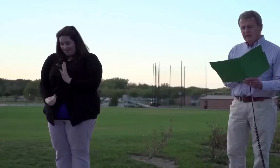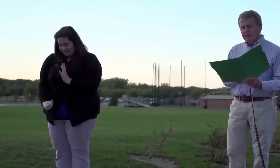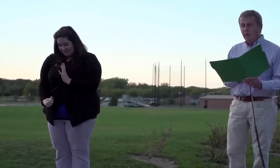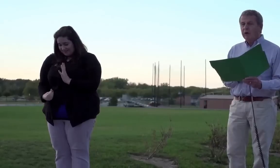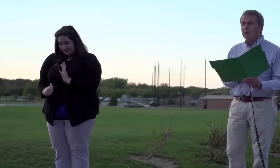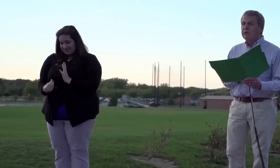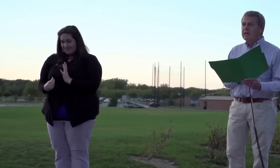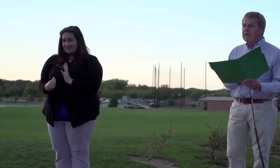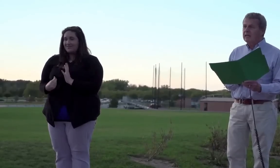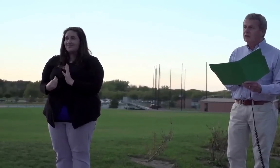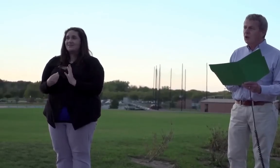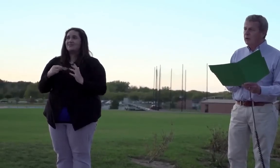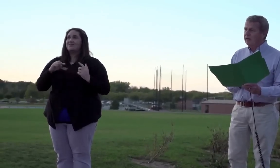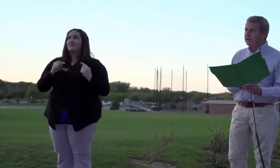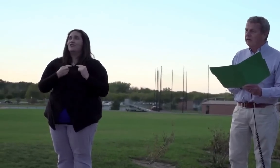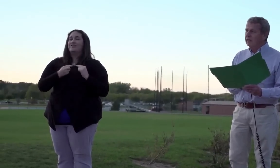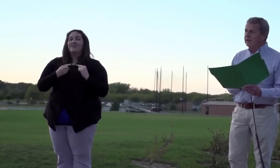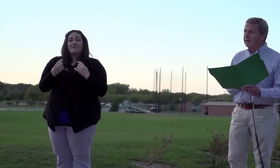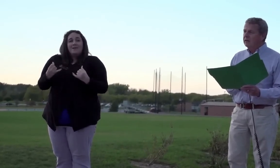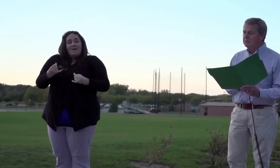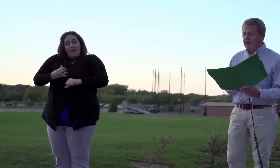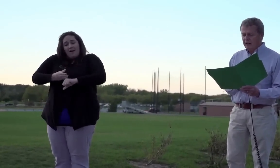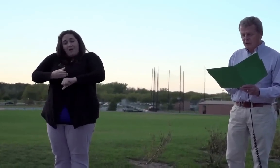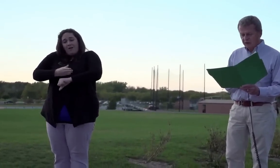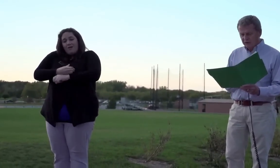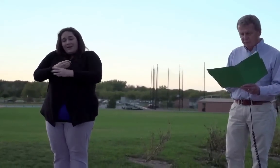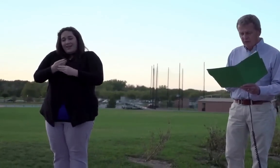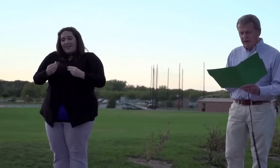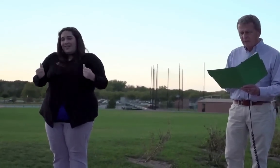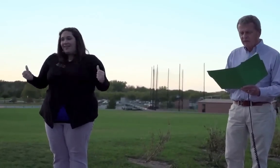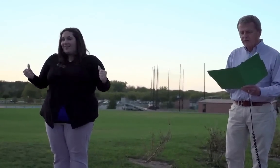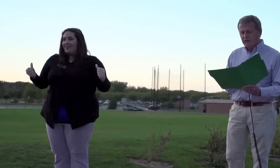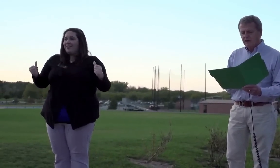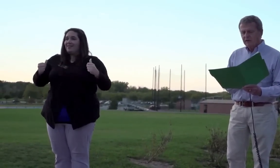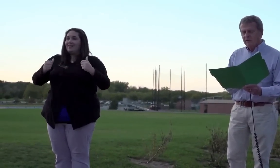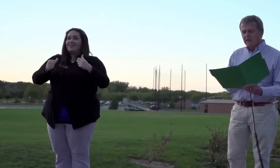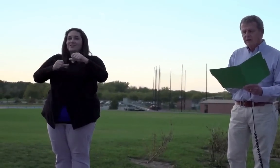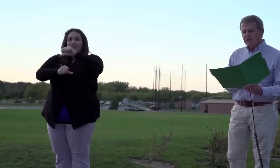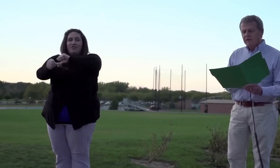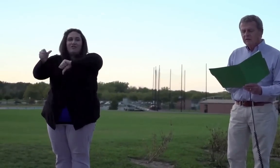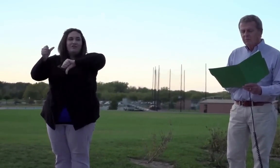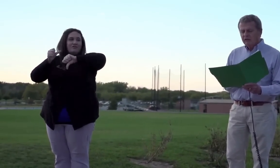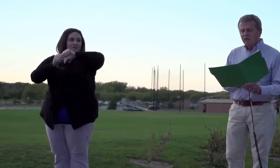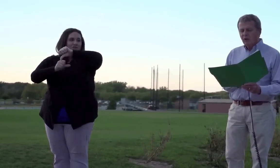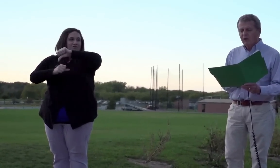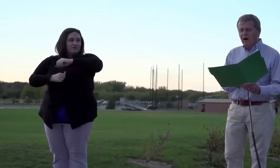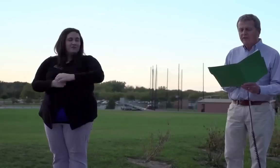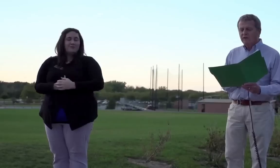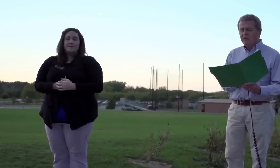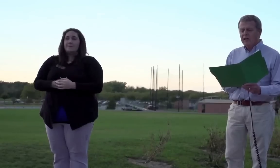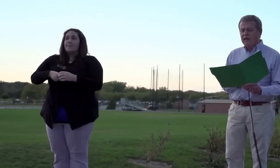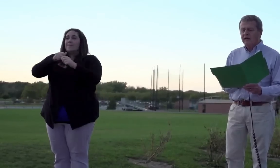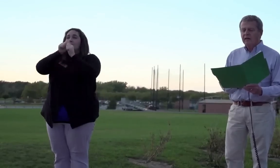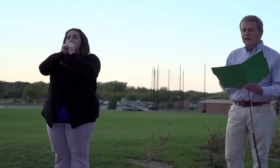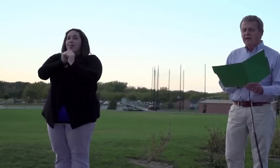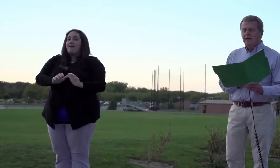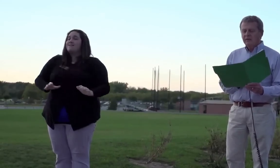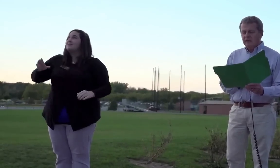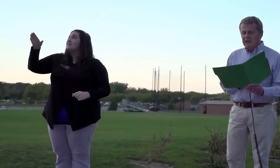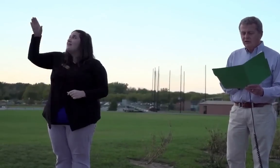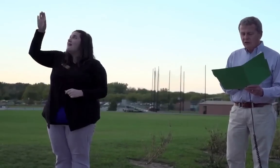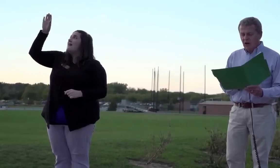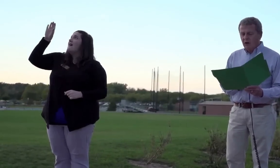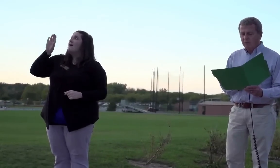being healed already by each other's embrace. Bless us, O God, this day and the days to